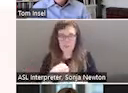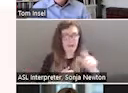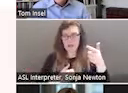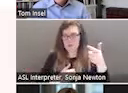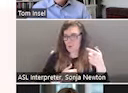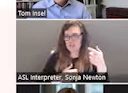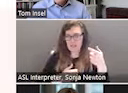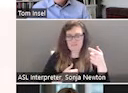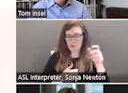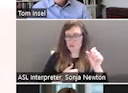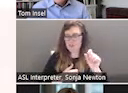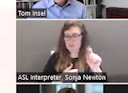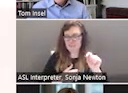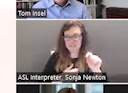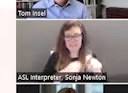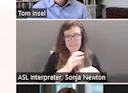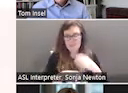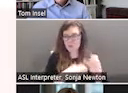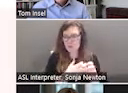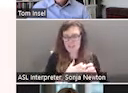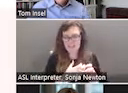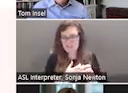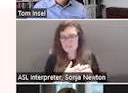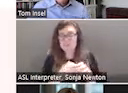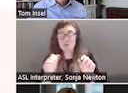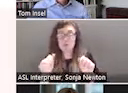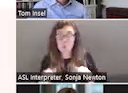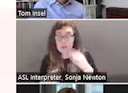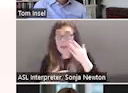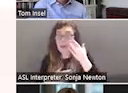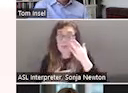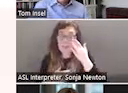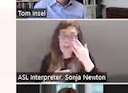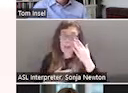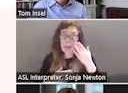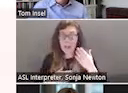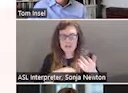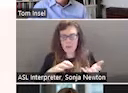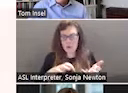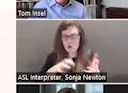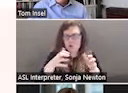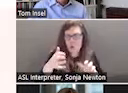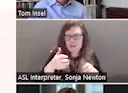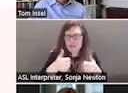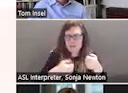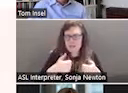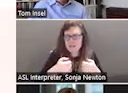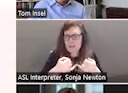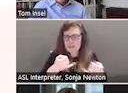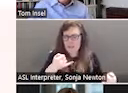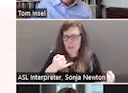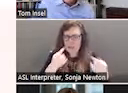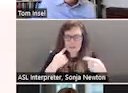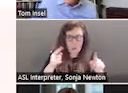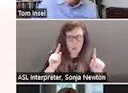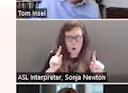of stuff that we can, complain about, that whether a crisis text line does the sorts of connections you want and whether they have the follow-up